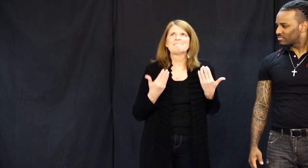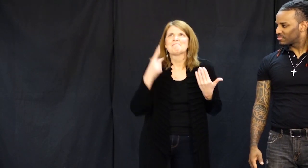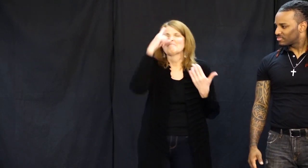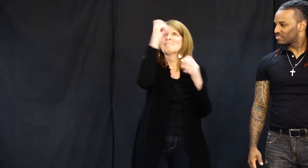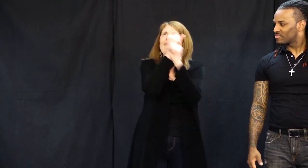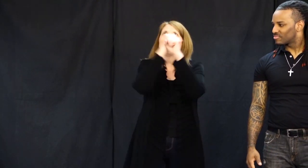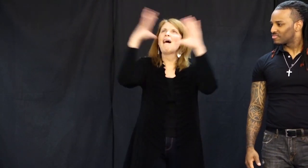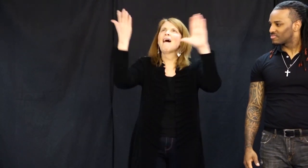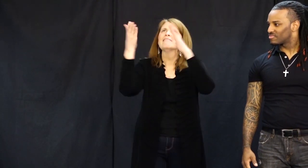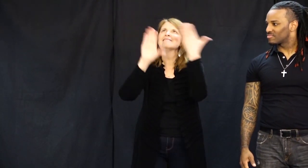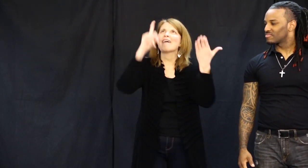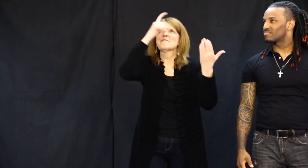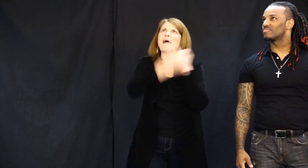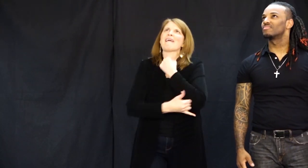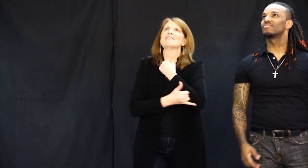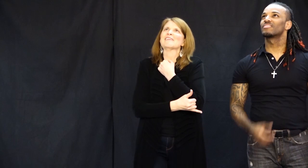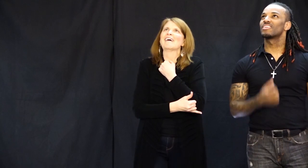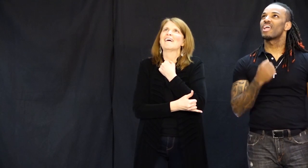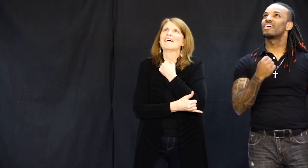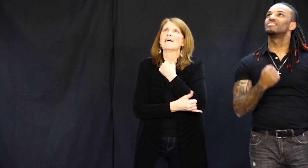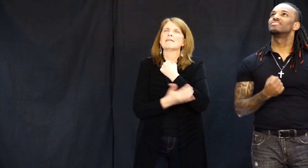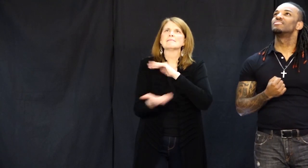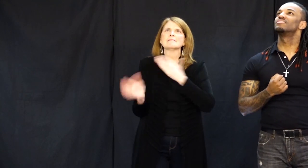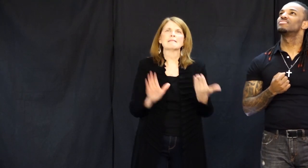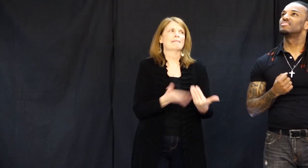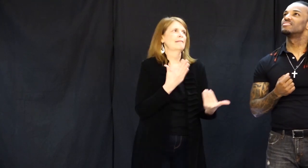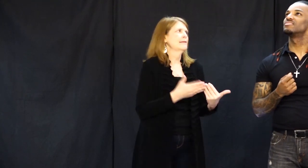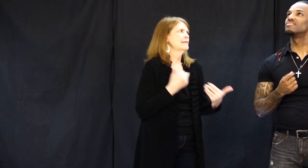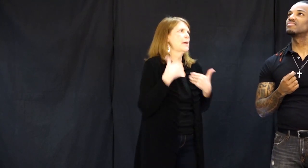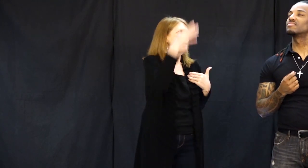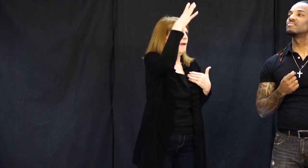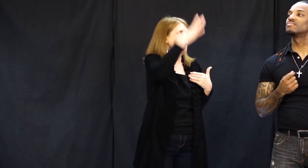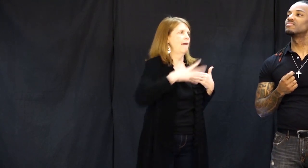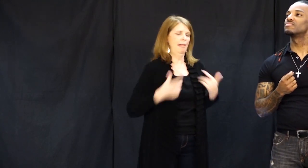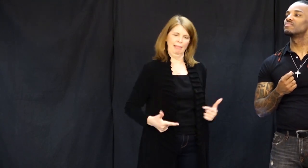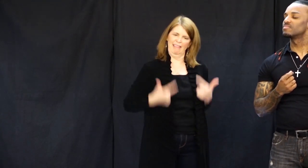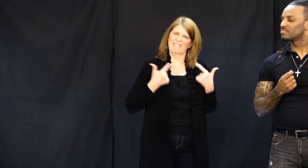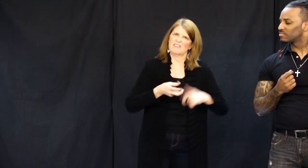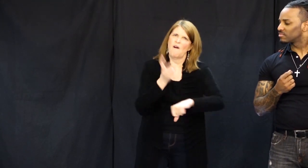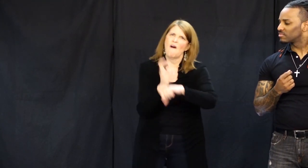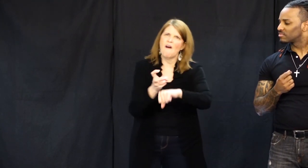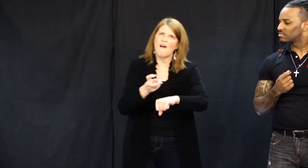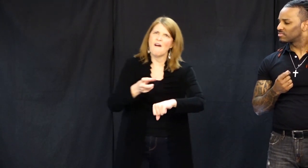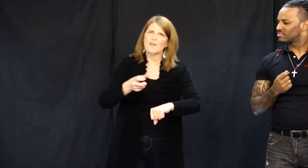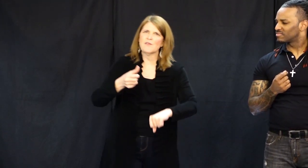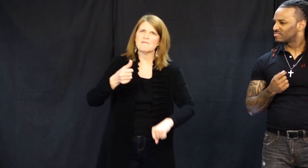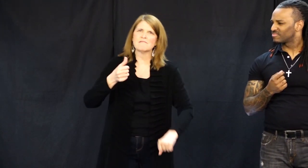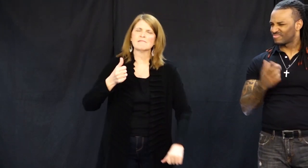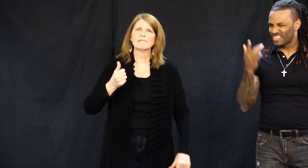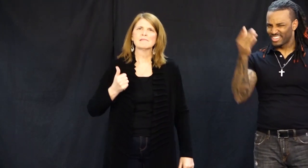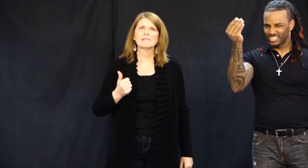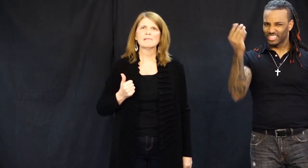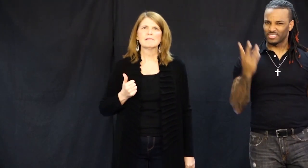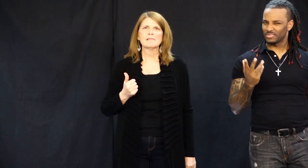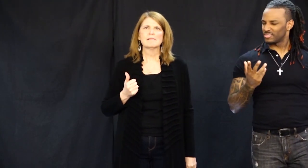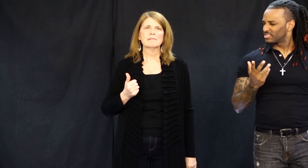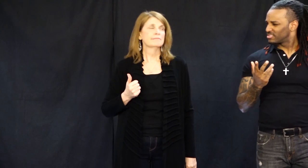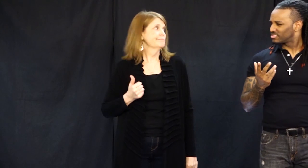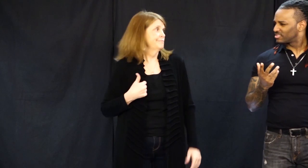of dying like a martyr. Yes. Dying is easy, young man. Living is harder. Why are you telling me this? I'm being honest. I'm